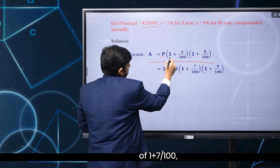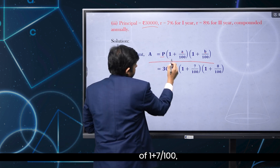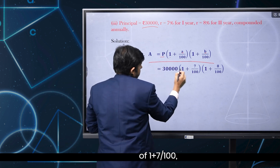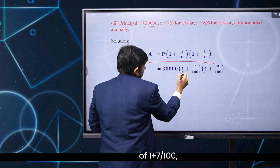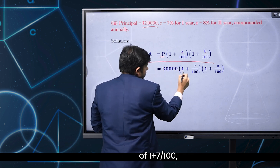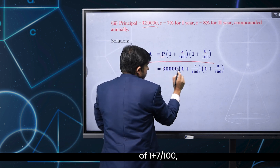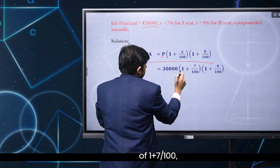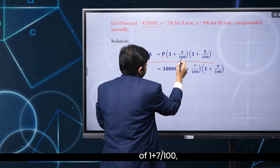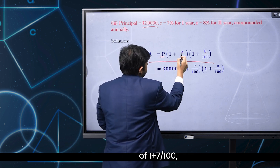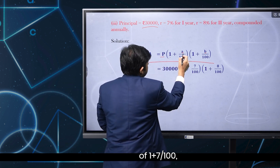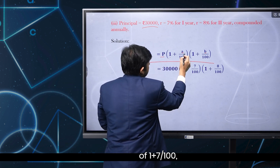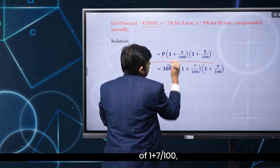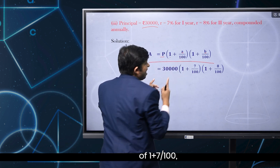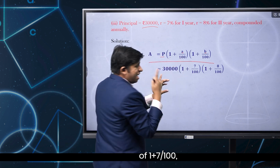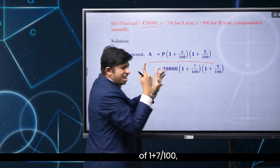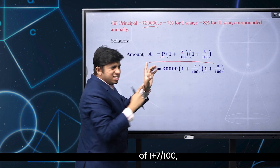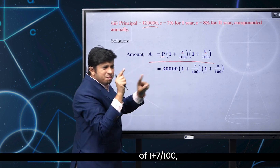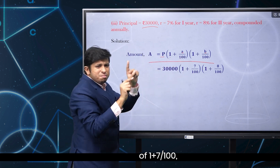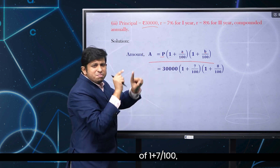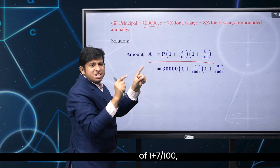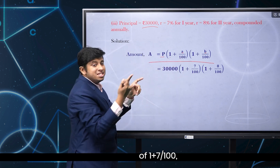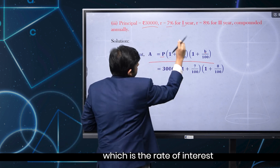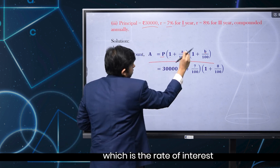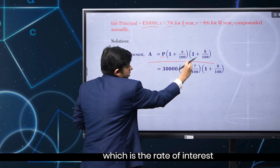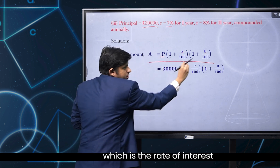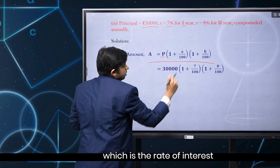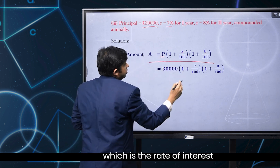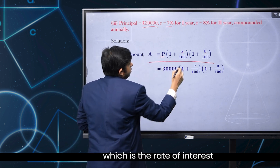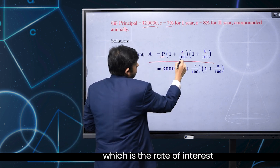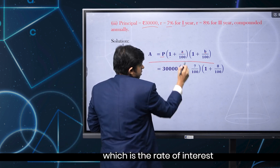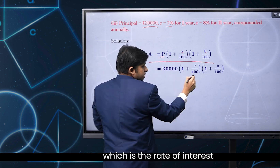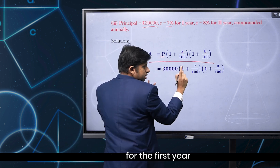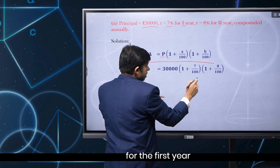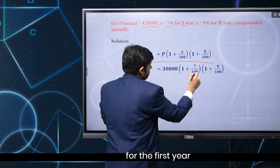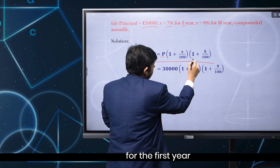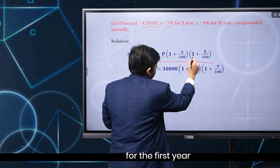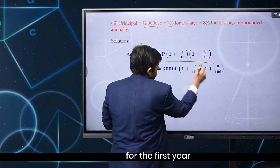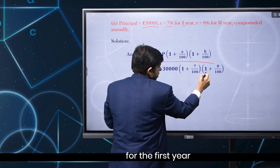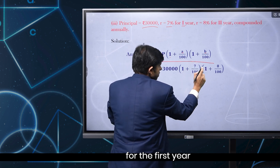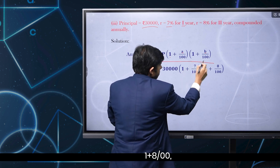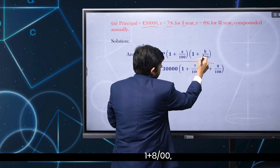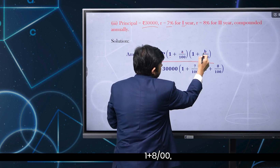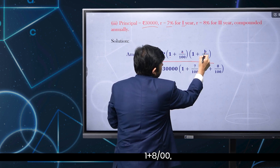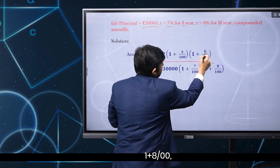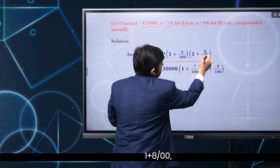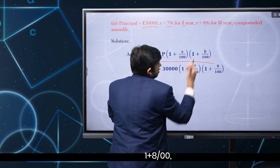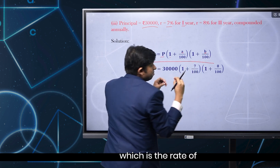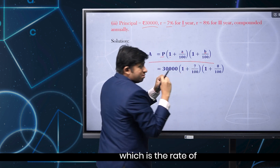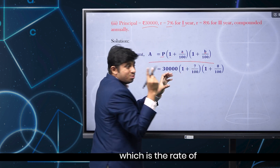of 1 plus 7 by 100, which is the rate of interest for the first year, and 1 plus 8 by 100, which is the rate